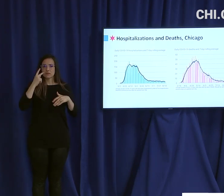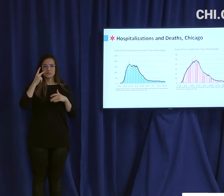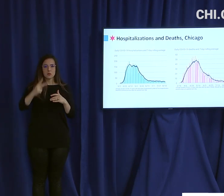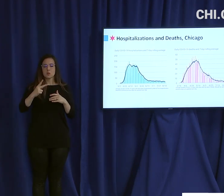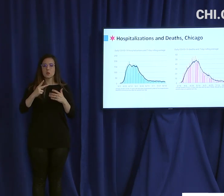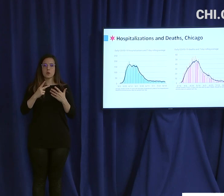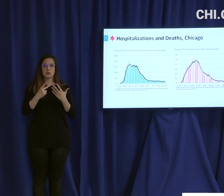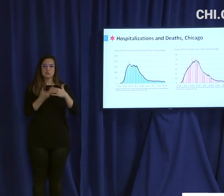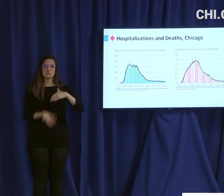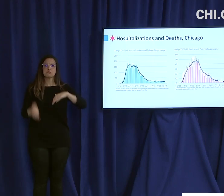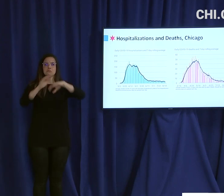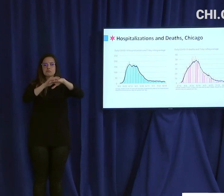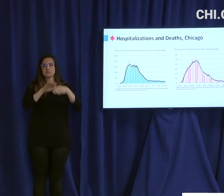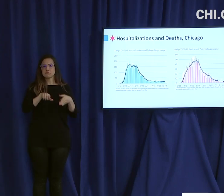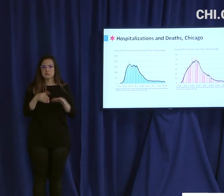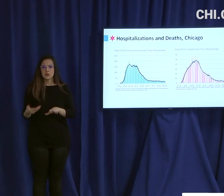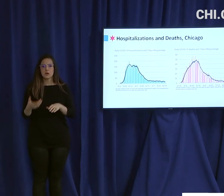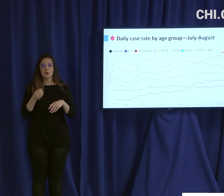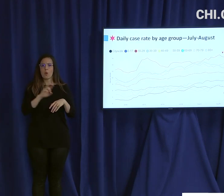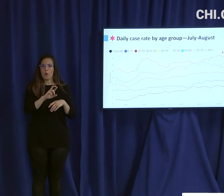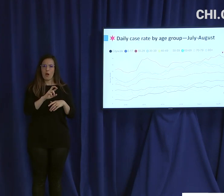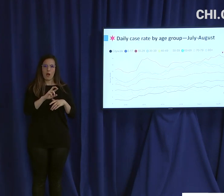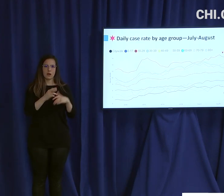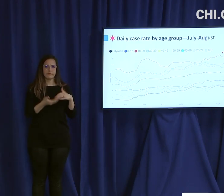healthcare system or on those severe outcomes.